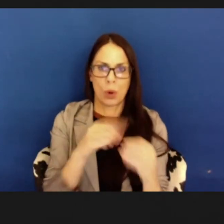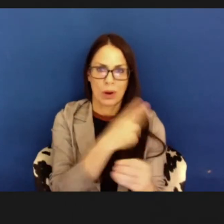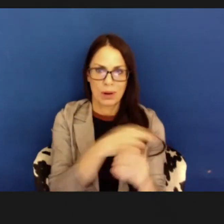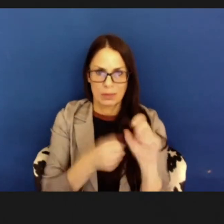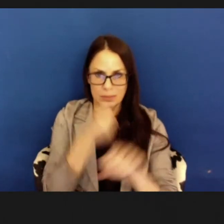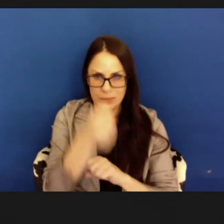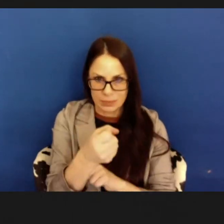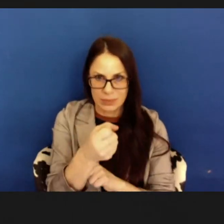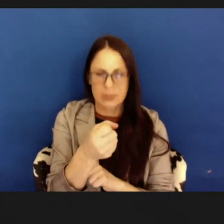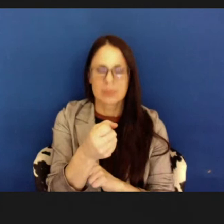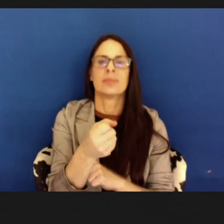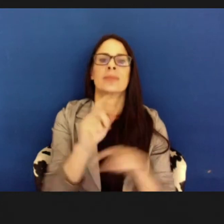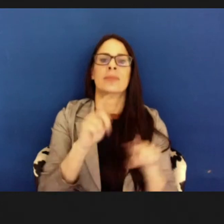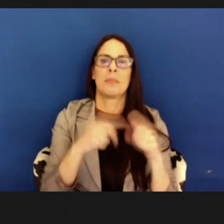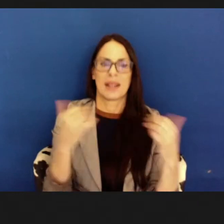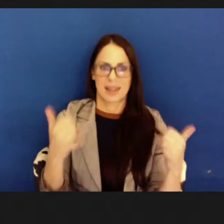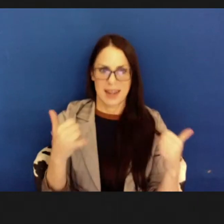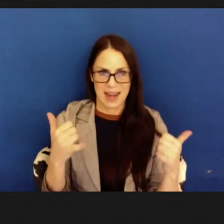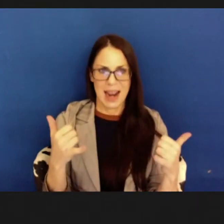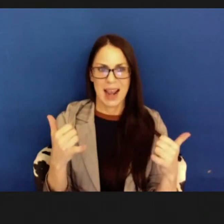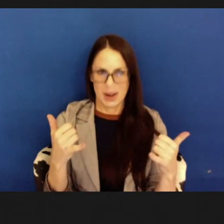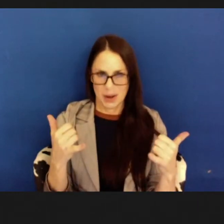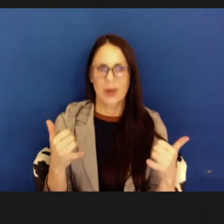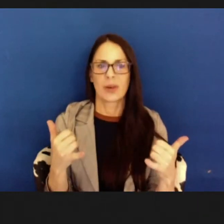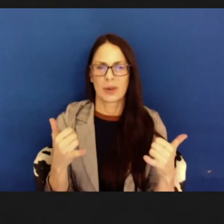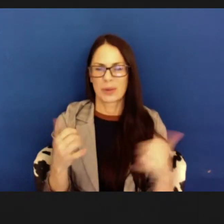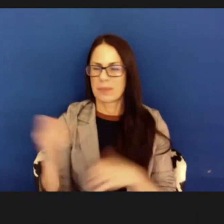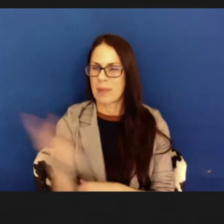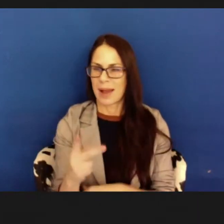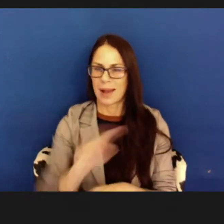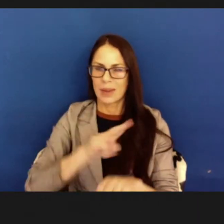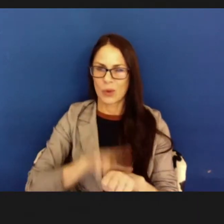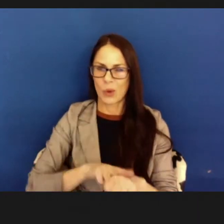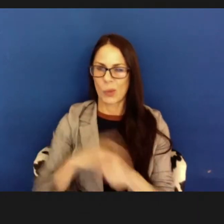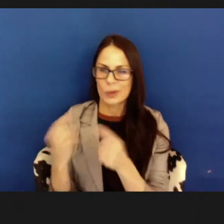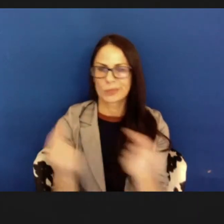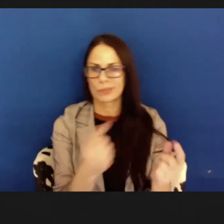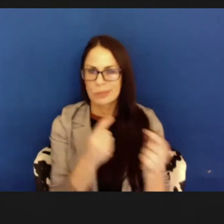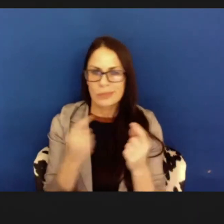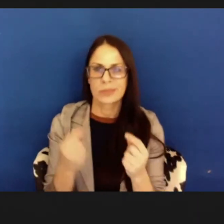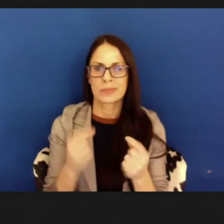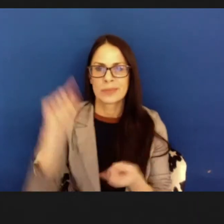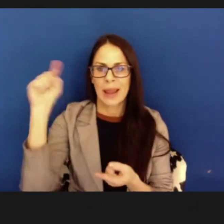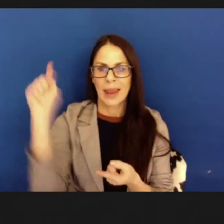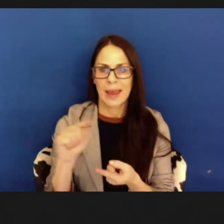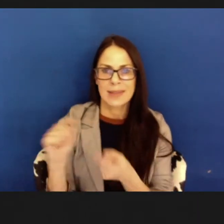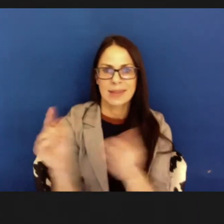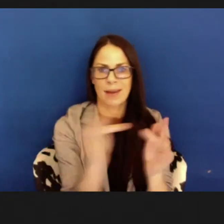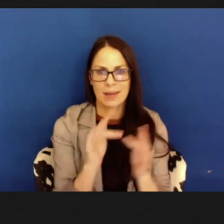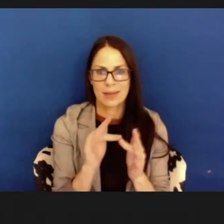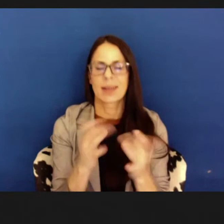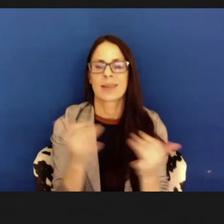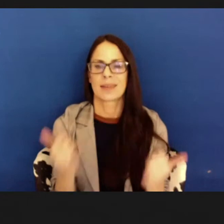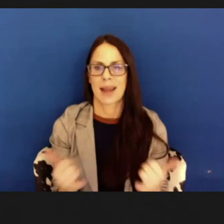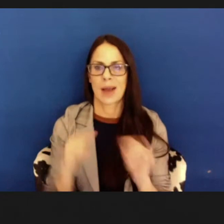And then now that we've gotten back into our more normal routine, normal contacts occurring, we're seeing those cases drop off again.